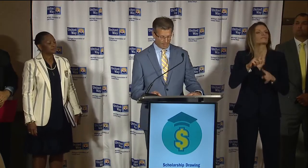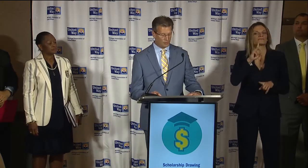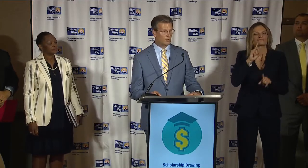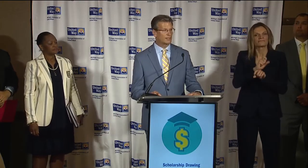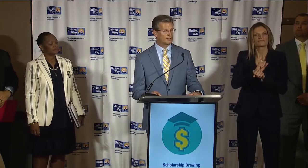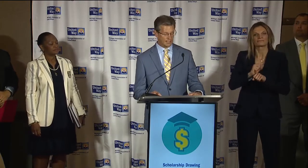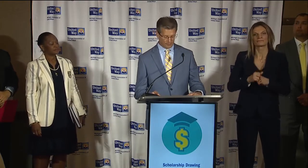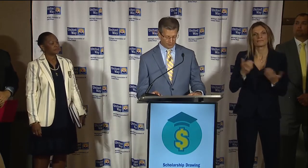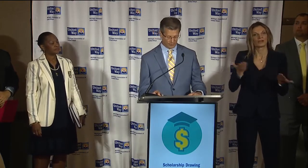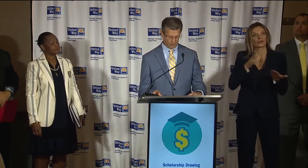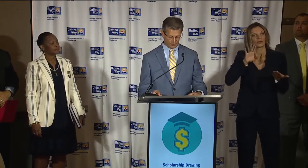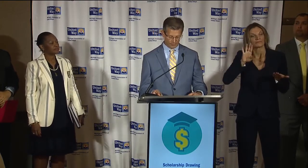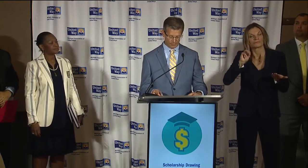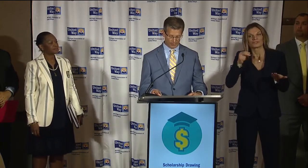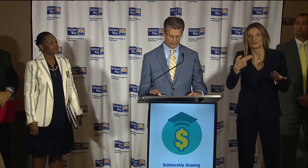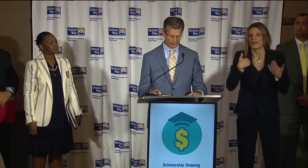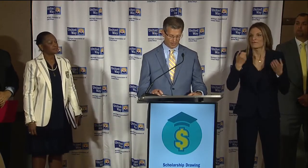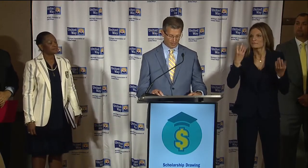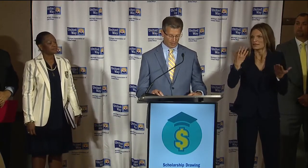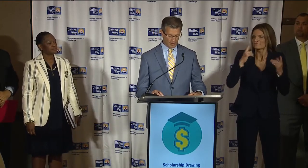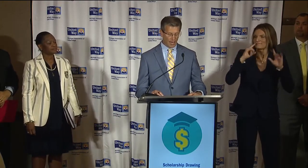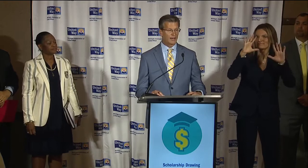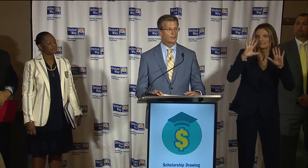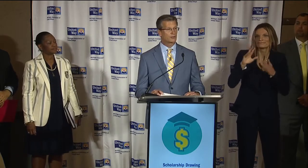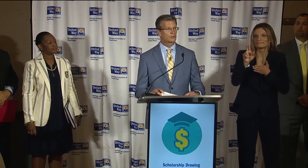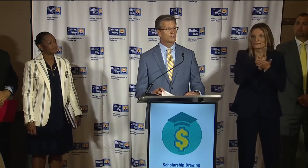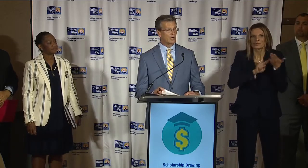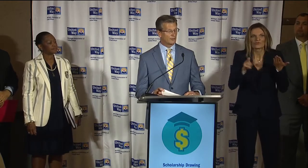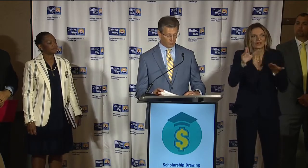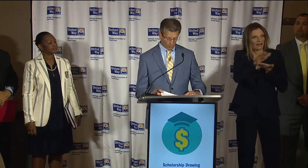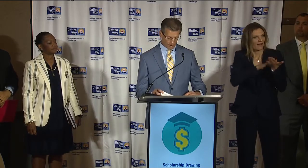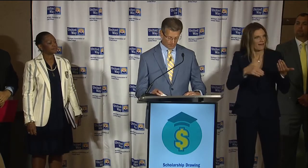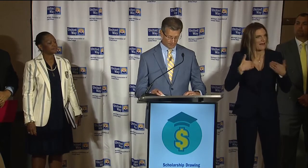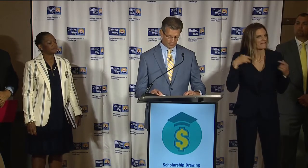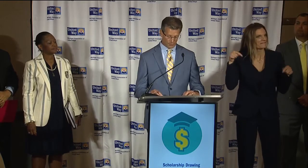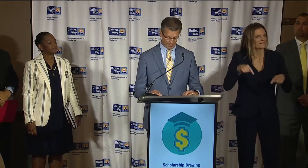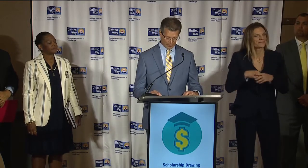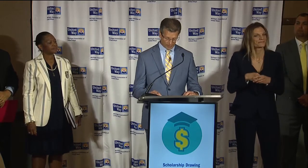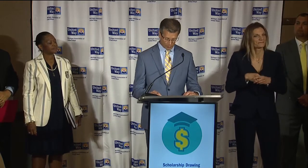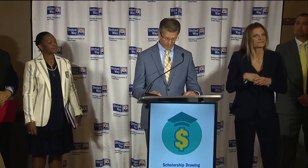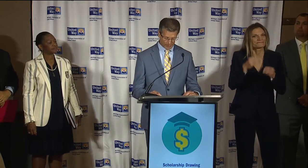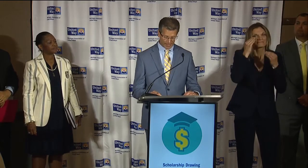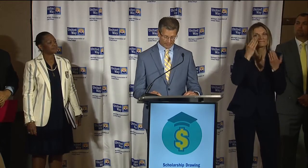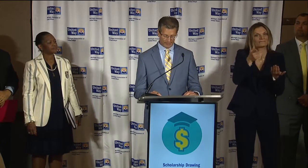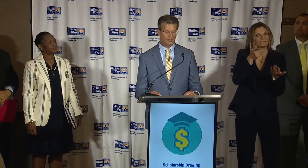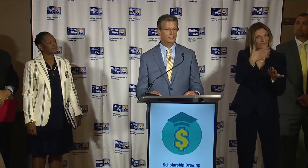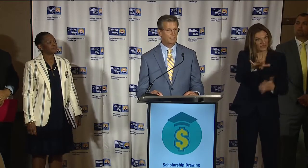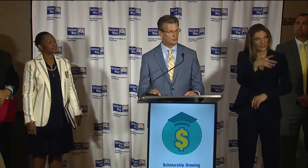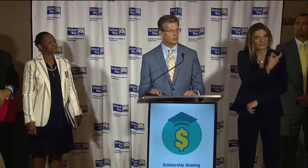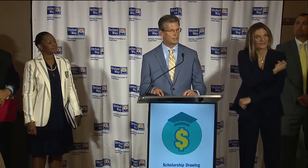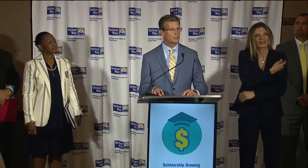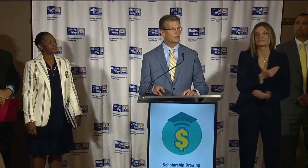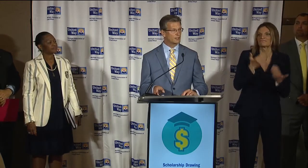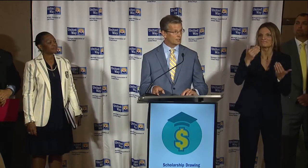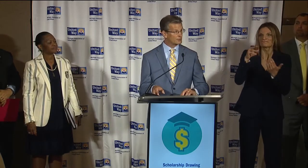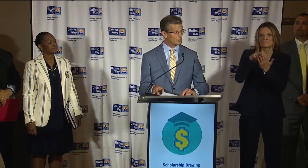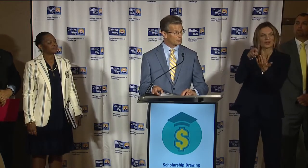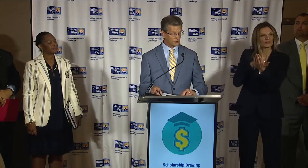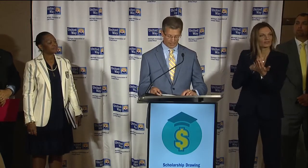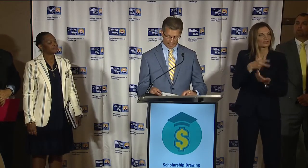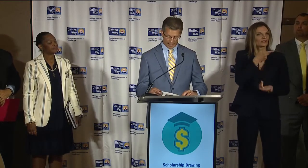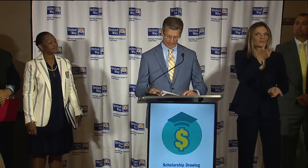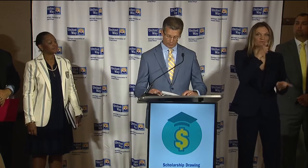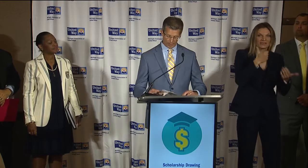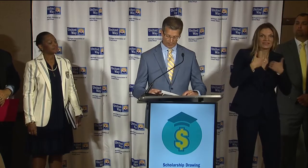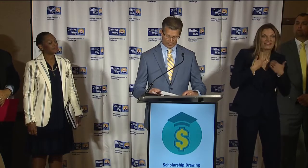Michigan's many great colleges and universities. I encourage everyone to enter the sweepstakes, especially young